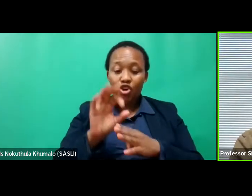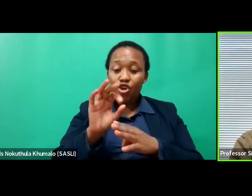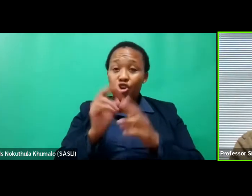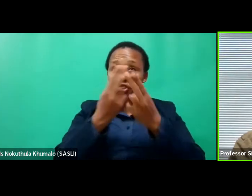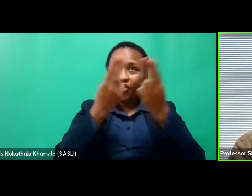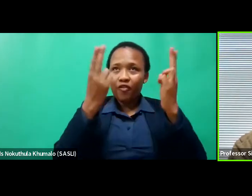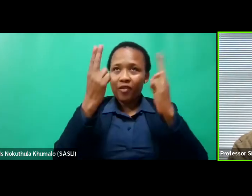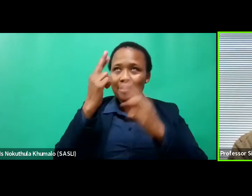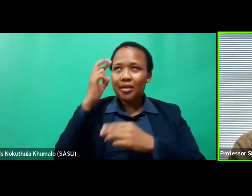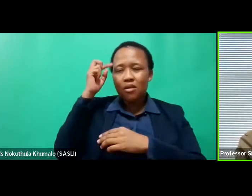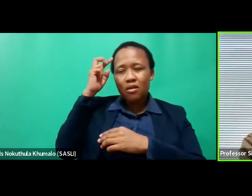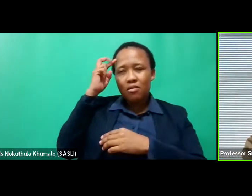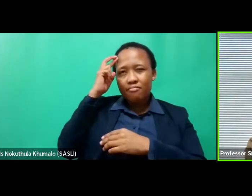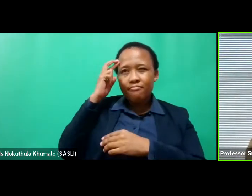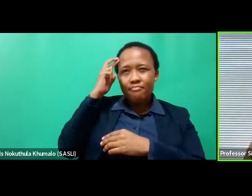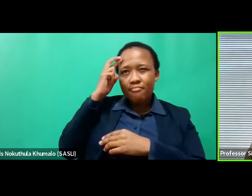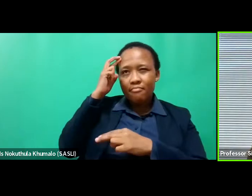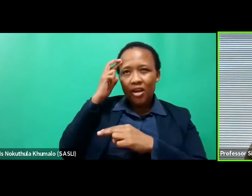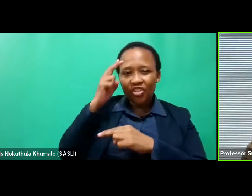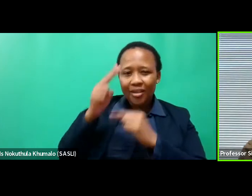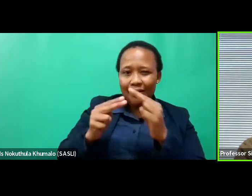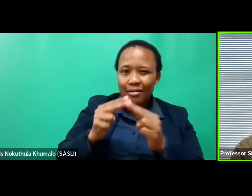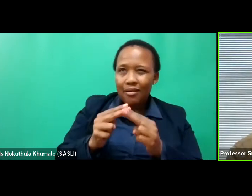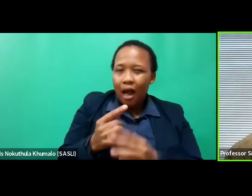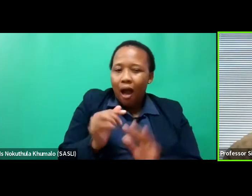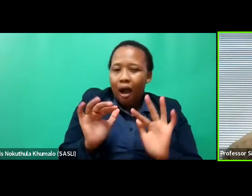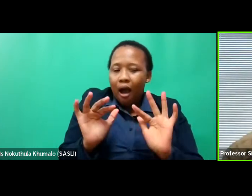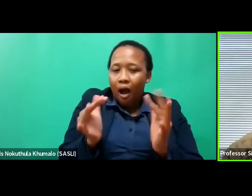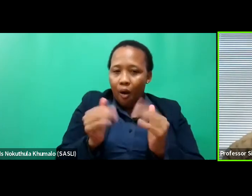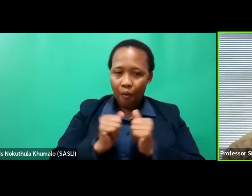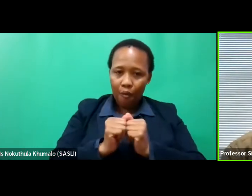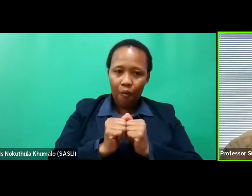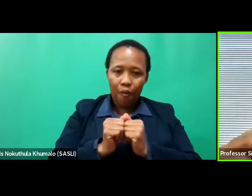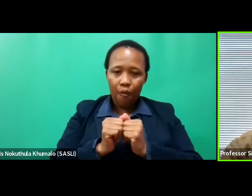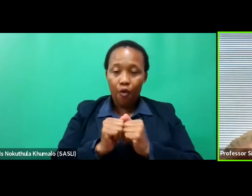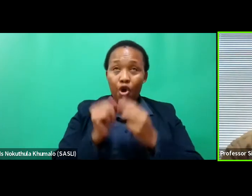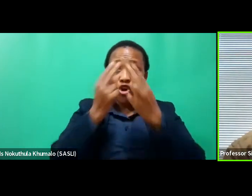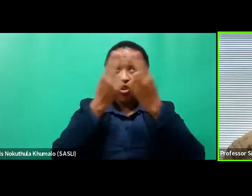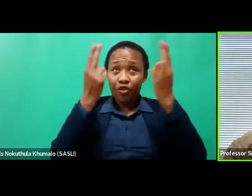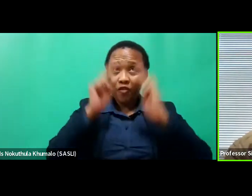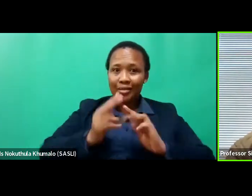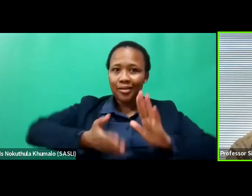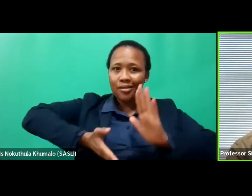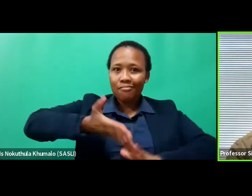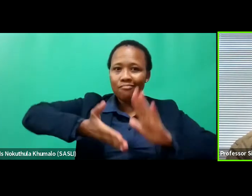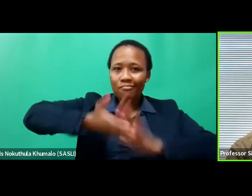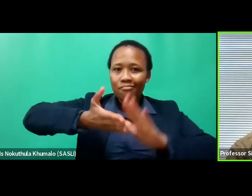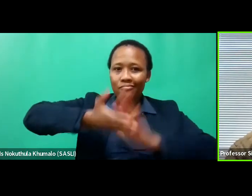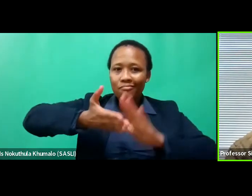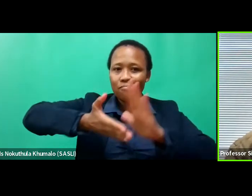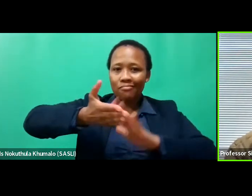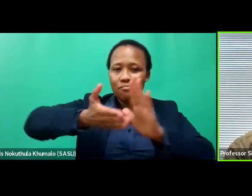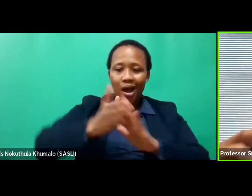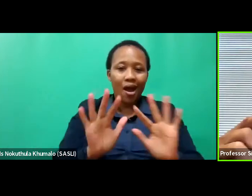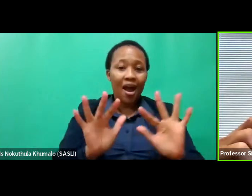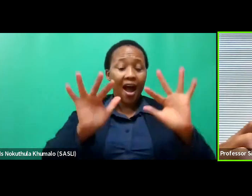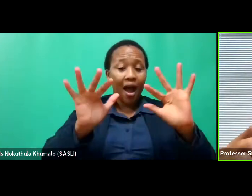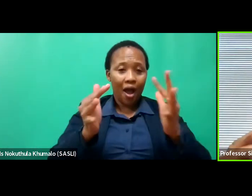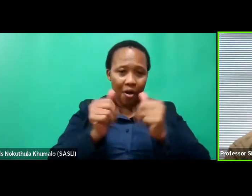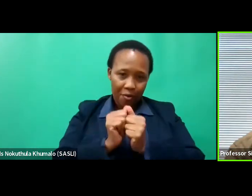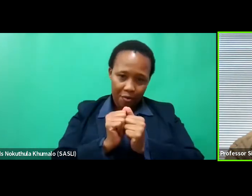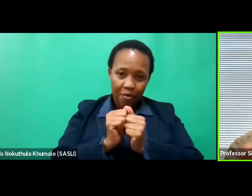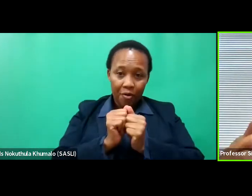does the disability units in the universities flourish? Is by generating a narrative, is